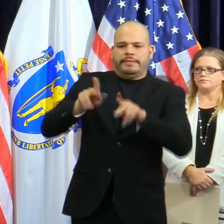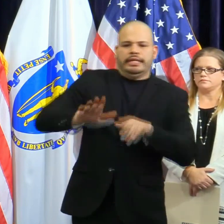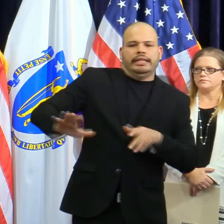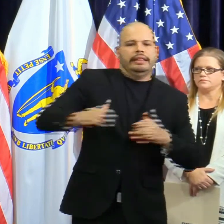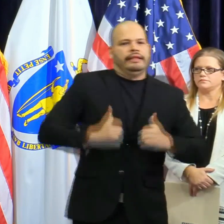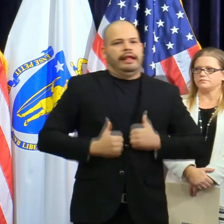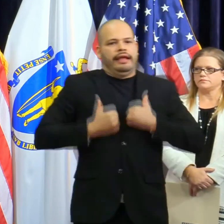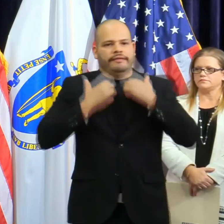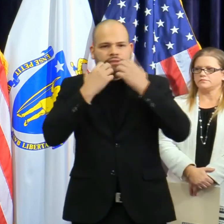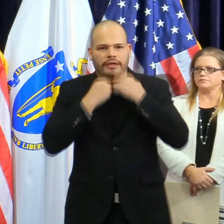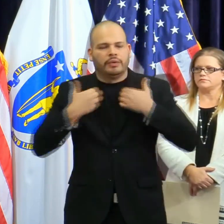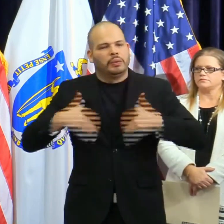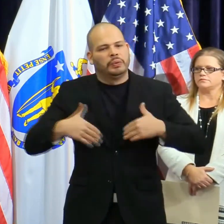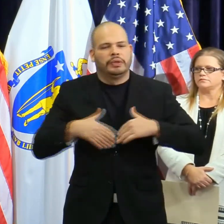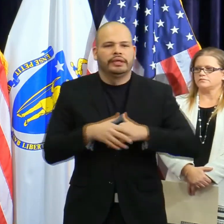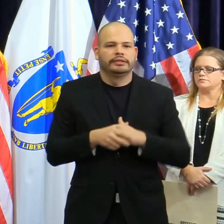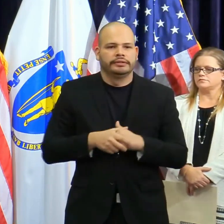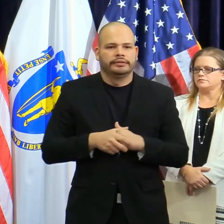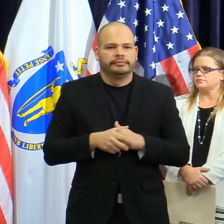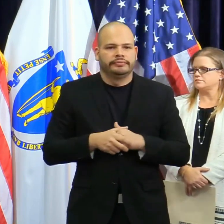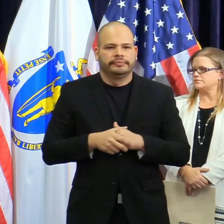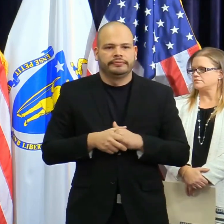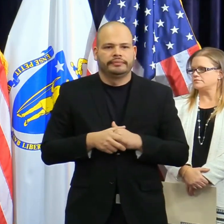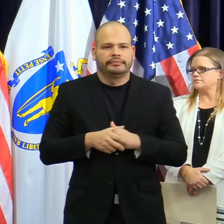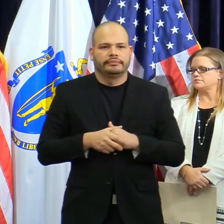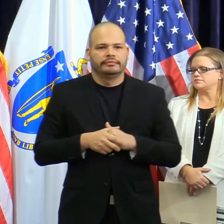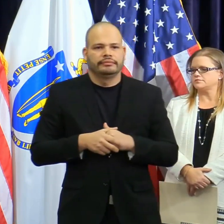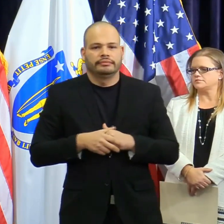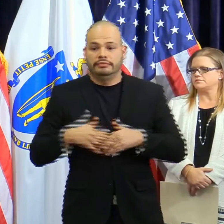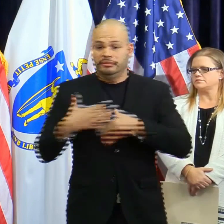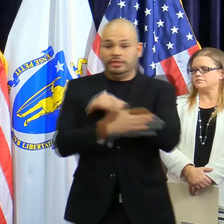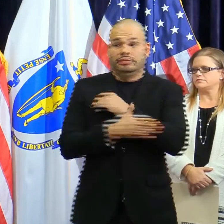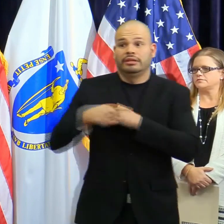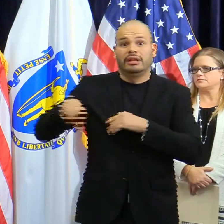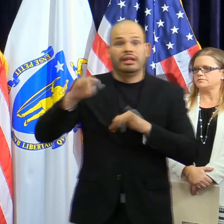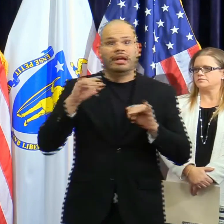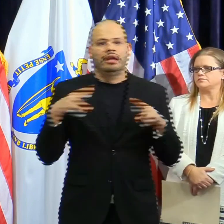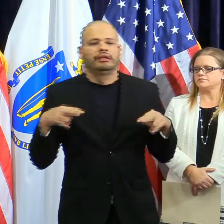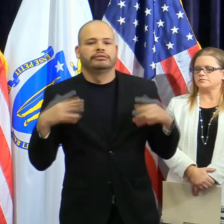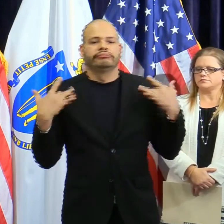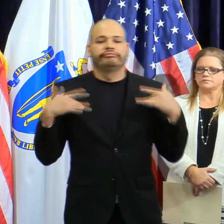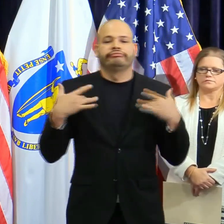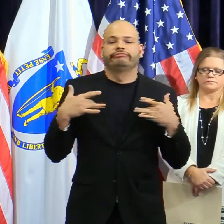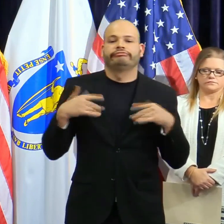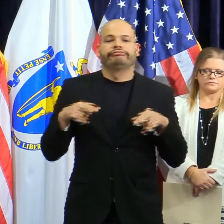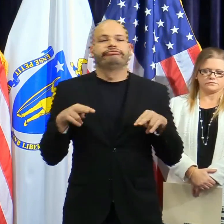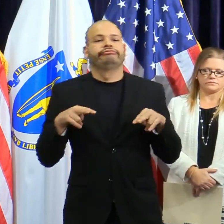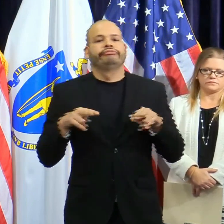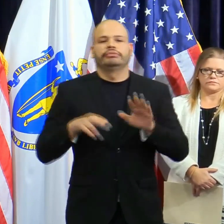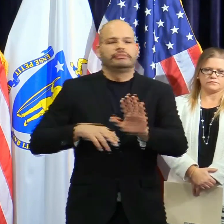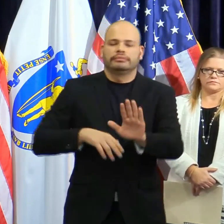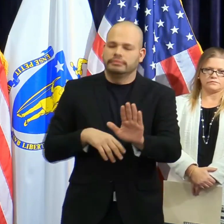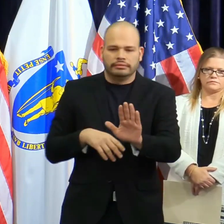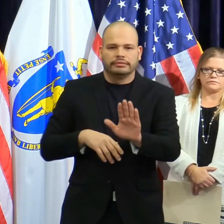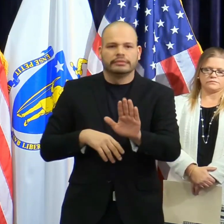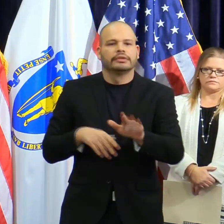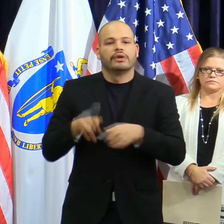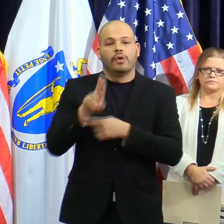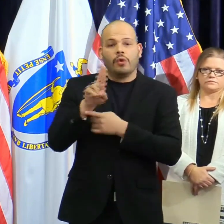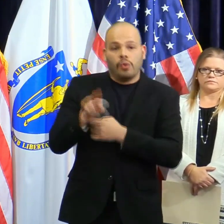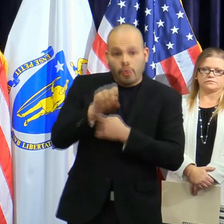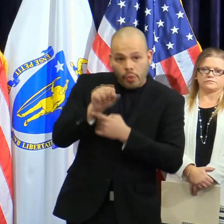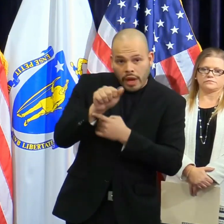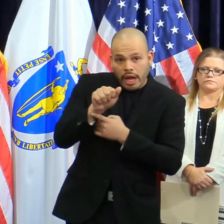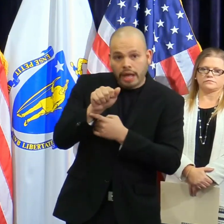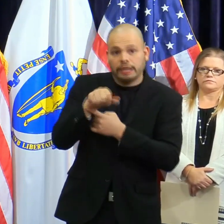nothing. There's no question that America, NATO, and every nation that purports to value their sovereignty and